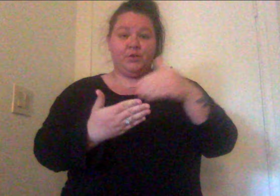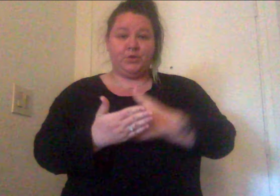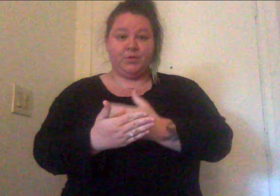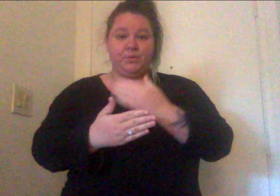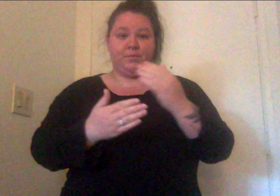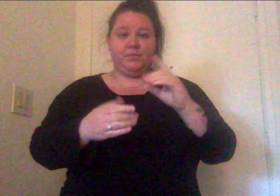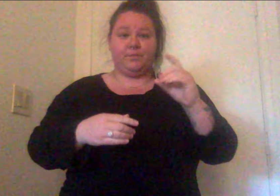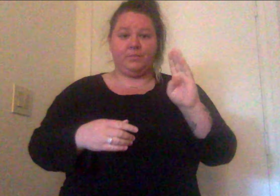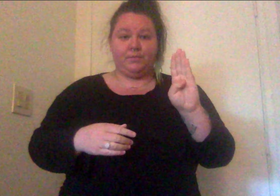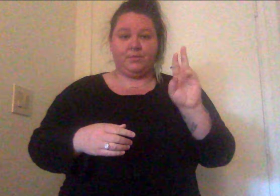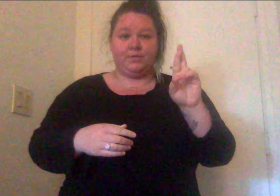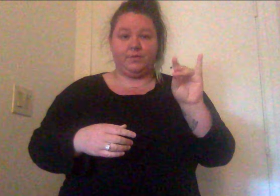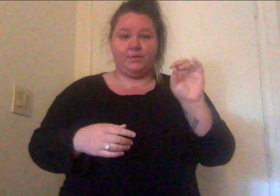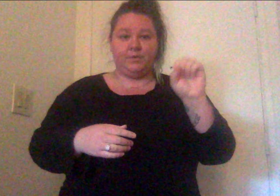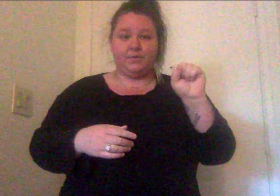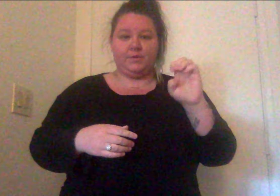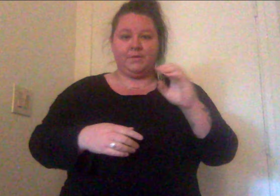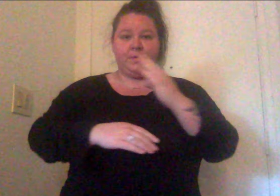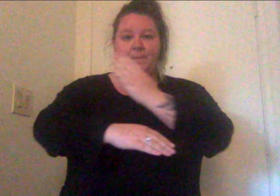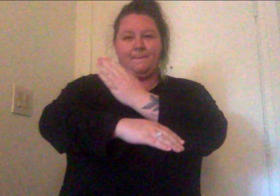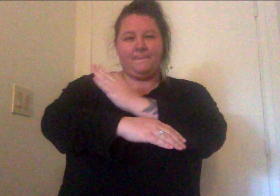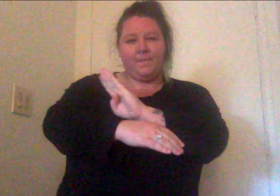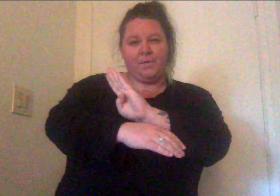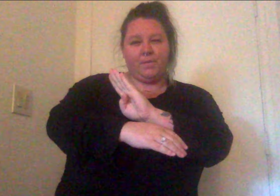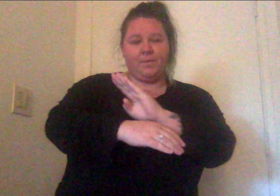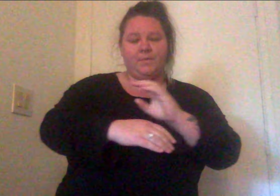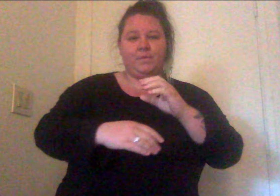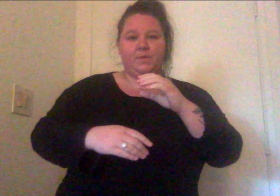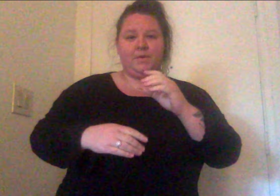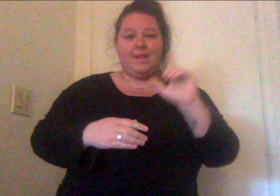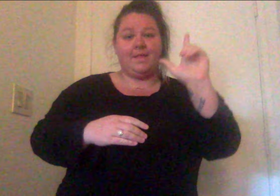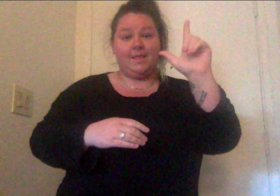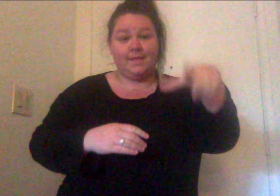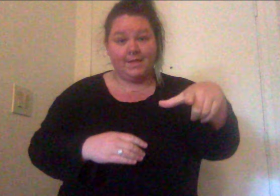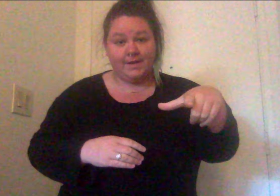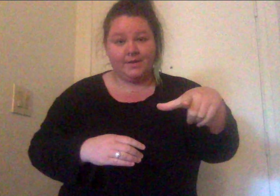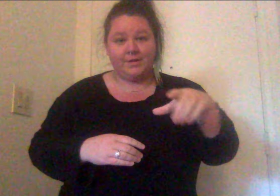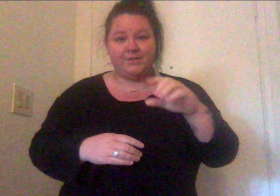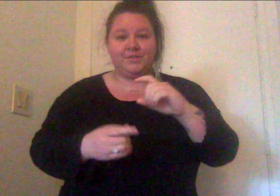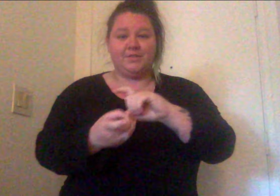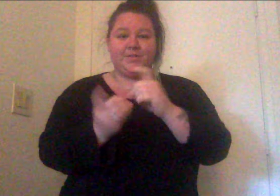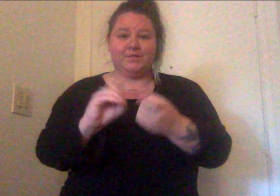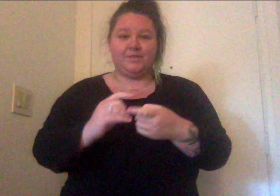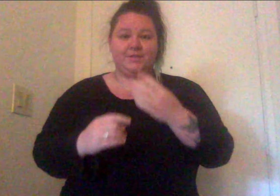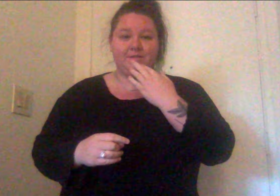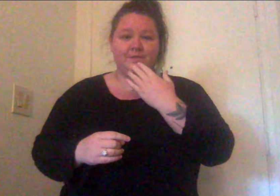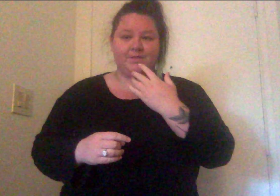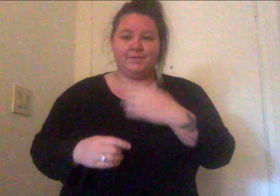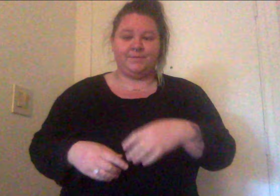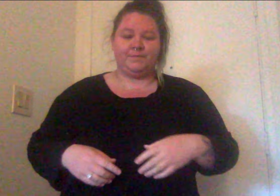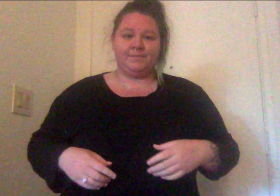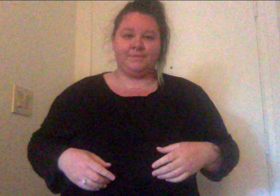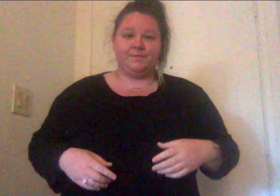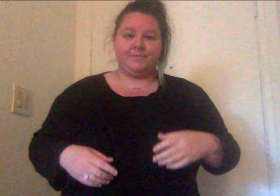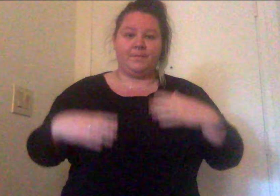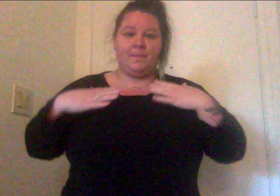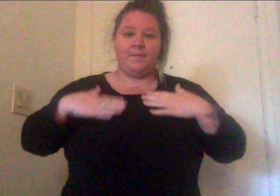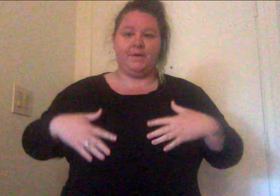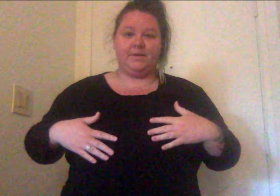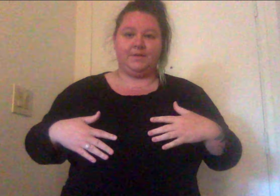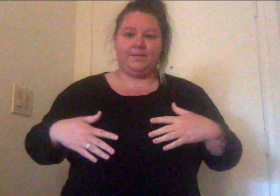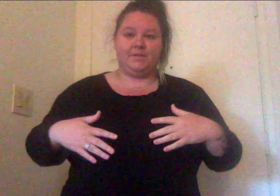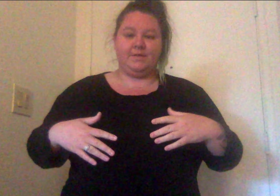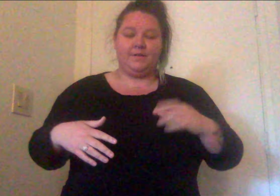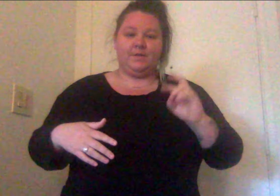happens is when this blood vessel breaks under the skin, the body starts reabsorbing this blood. And as the